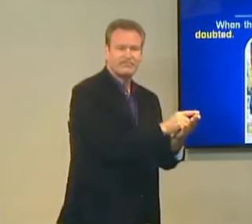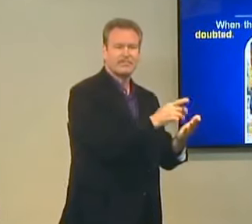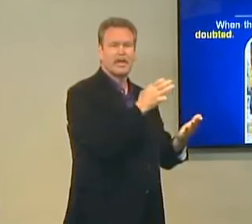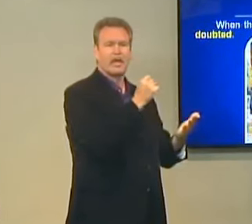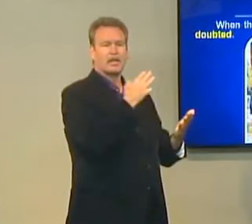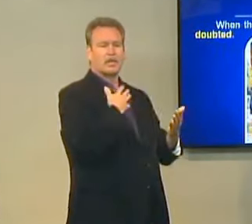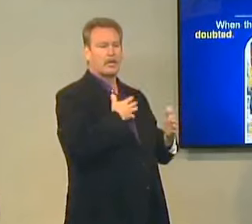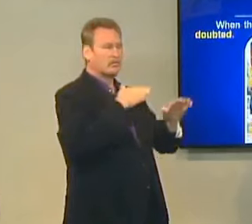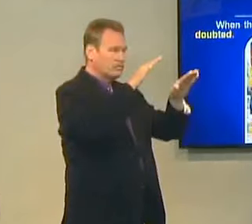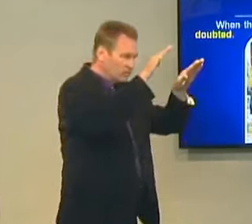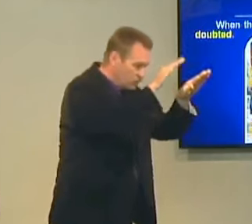down and they wasn't there.